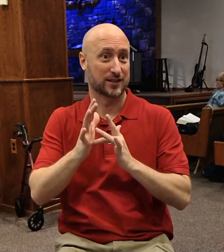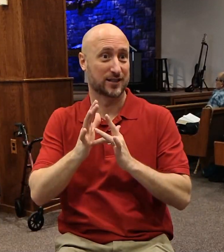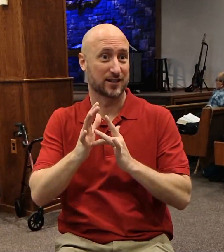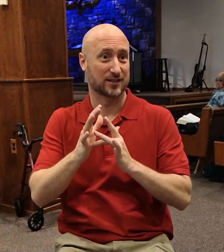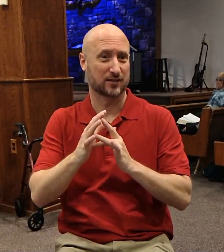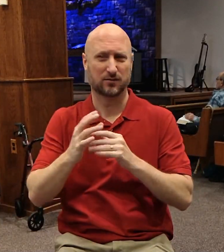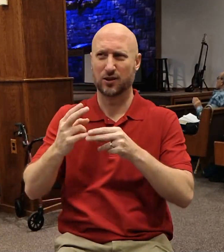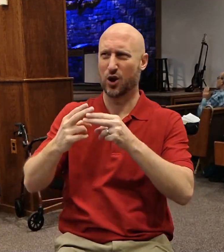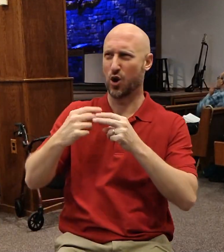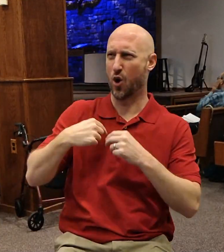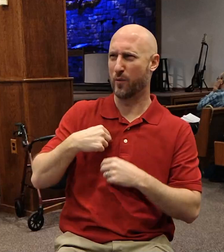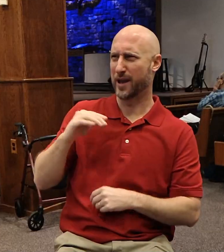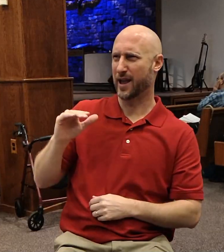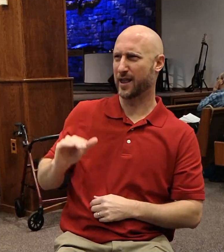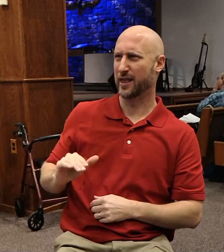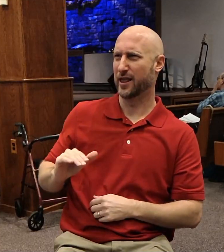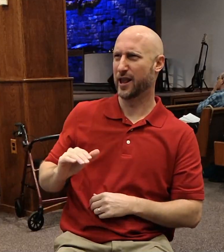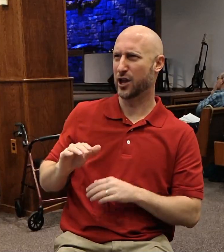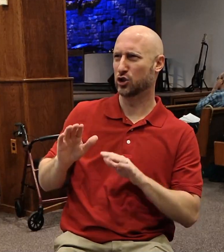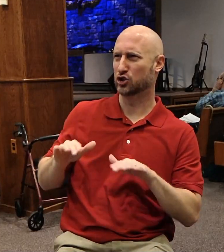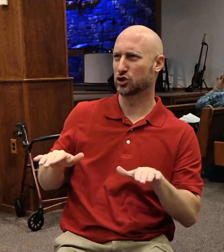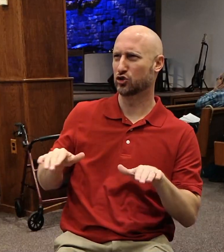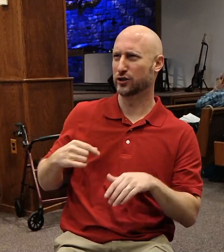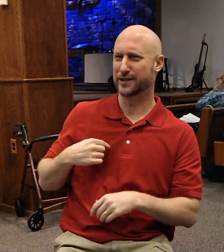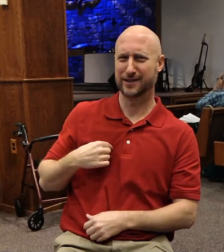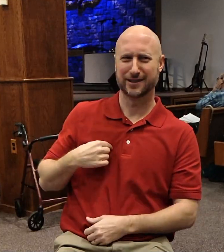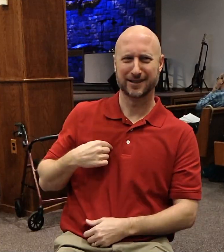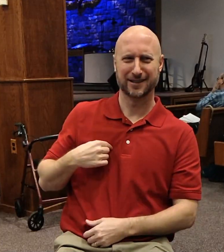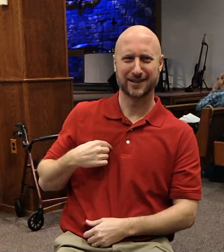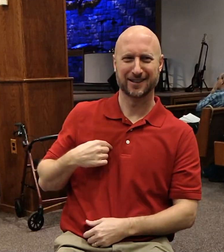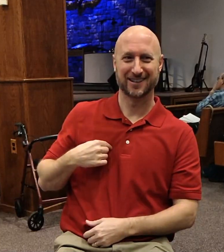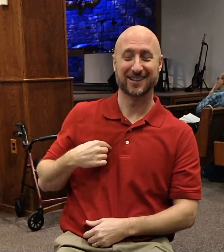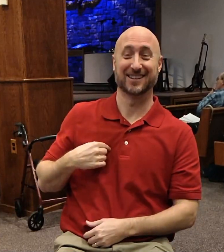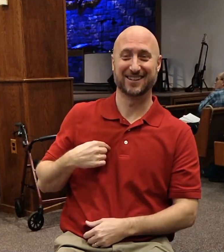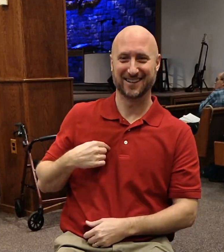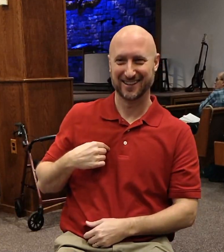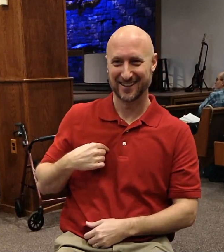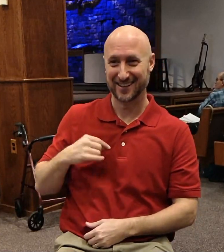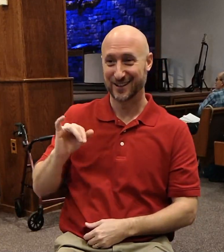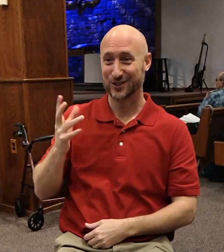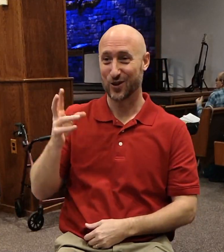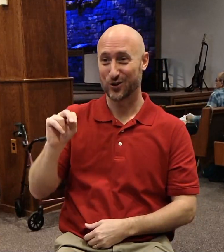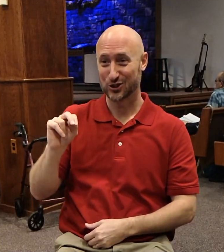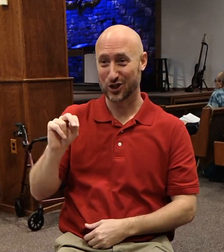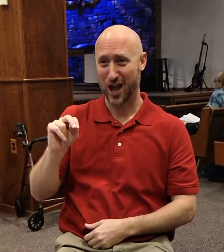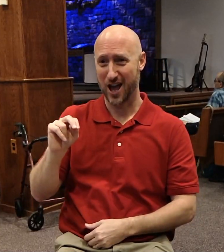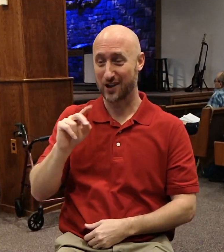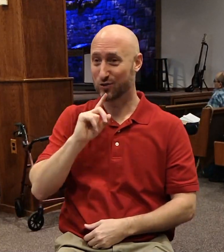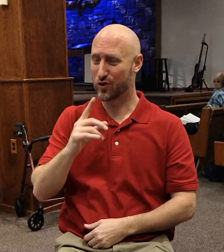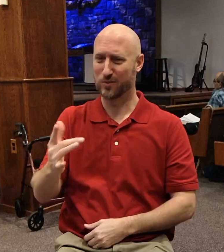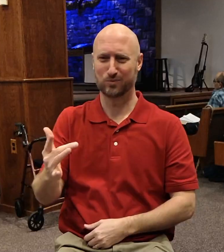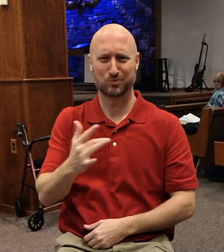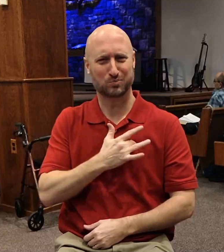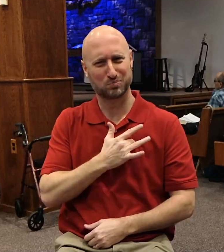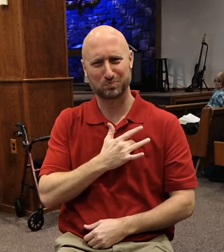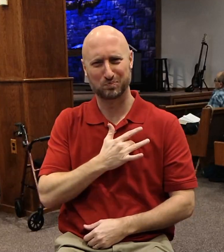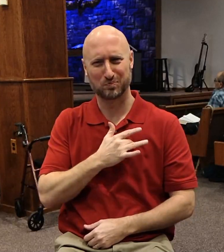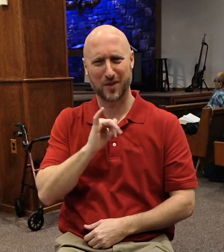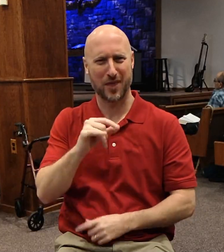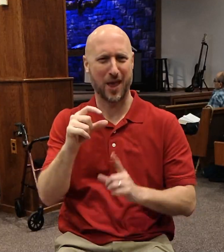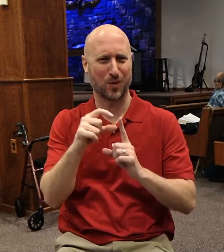him a little child, you know, and he was by the way, you know, and John is so touched with this term.